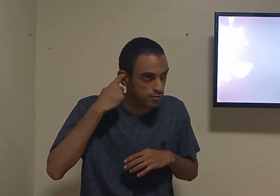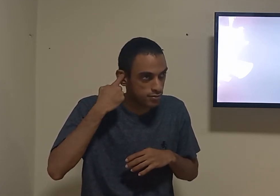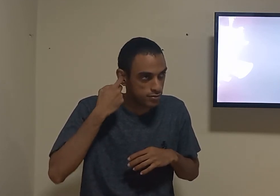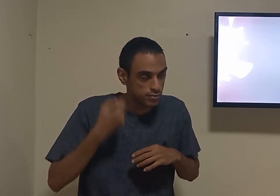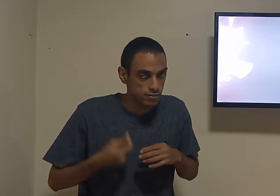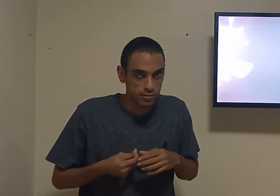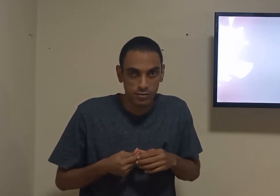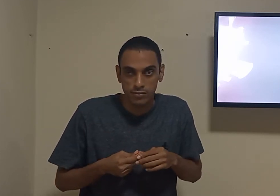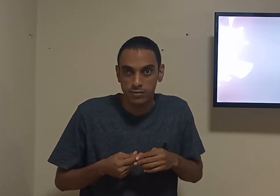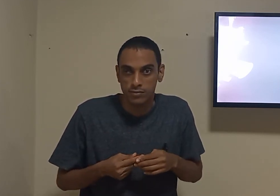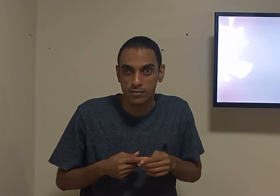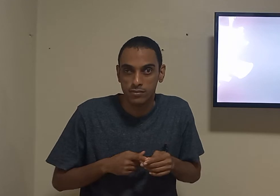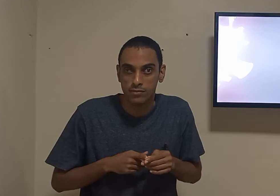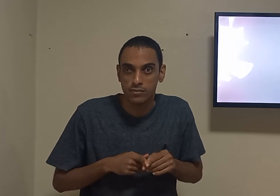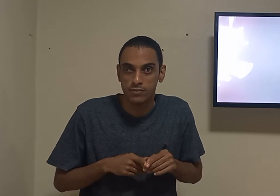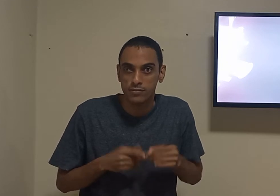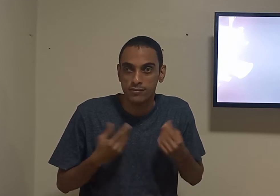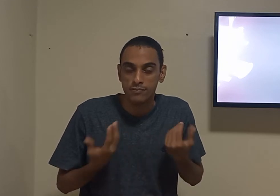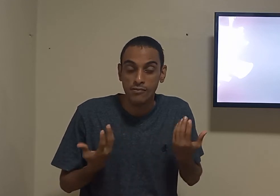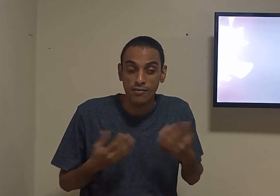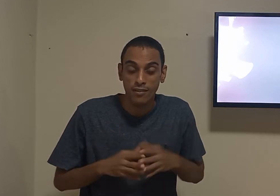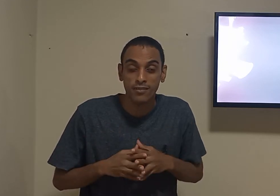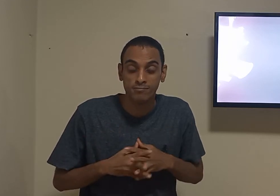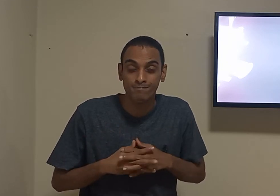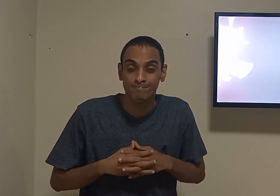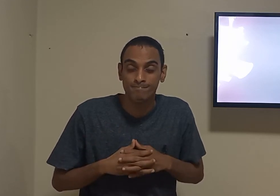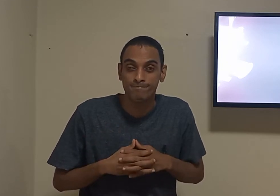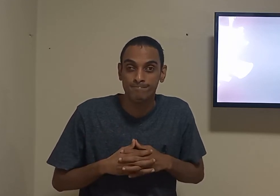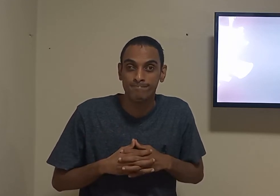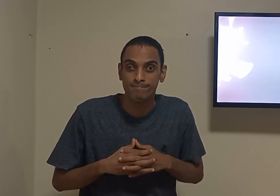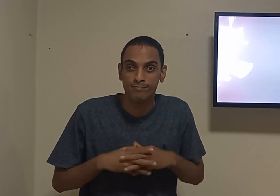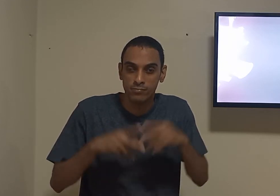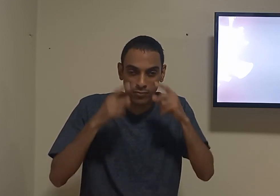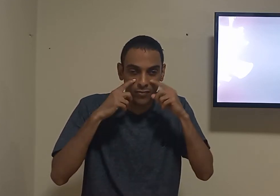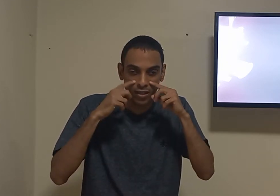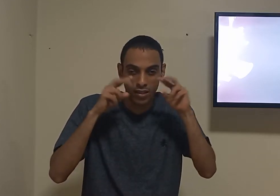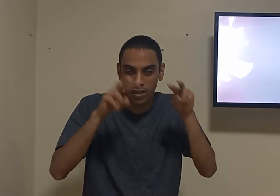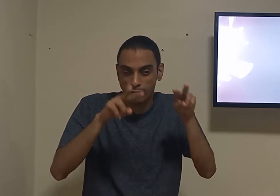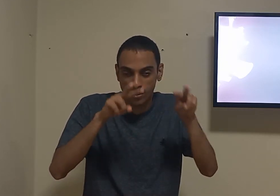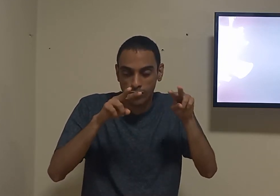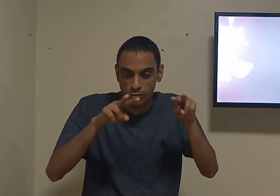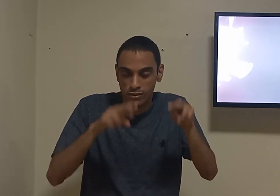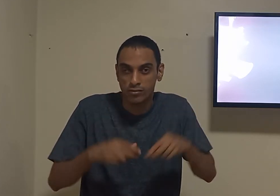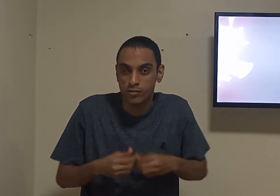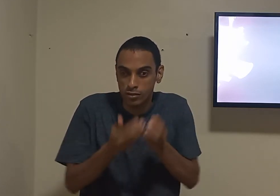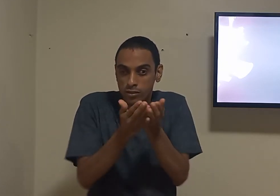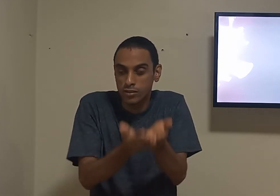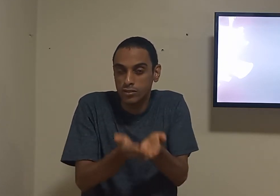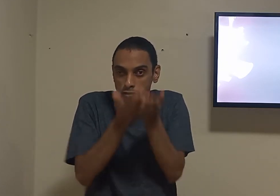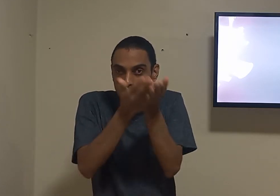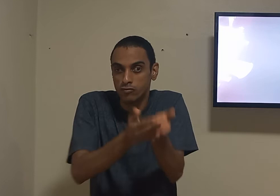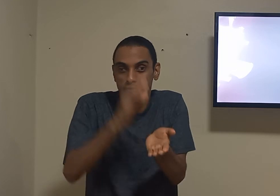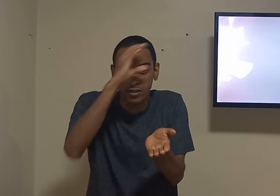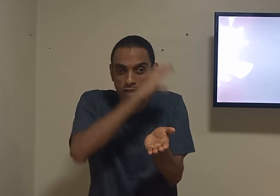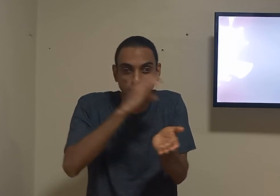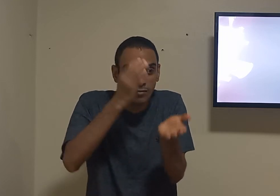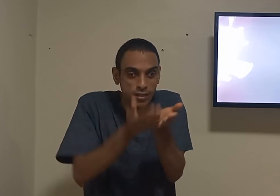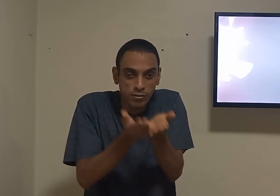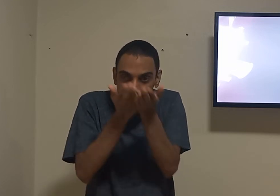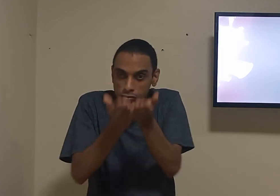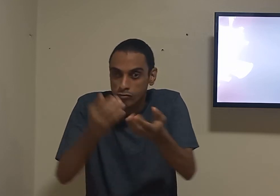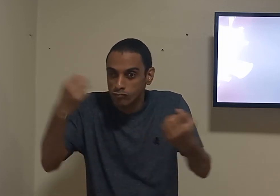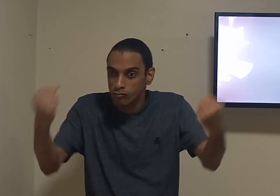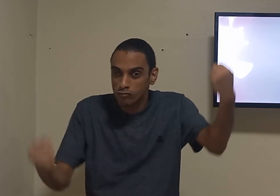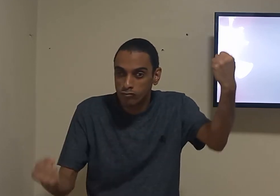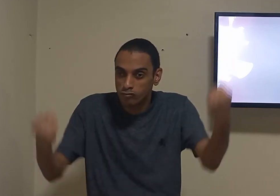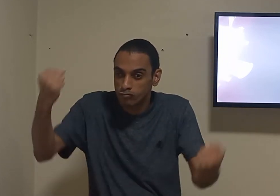Now again, that main engine that you're seeing, the largest engine, the Orbital Maneuvering System engine, was used just a short time ago